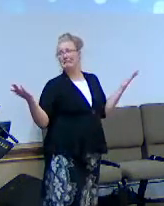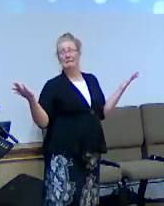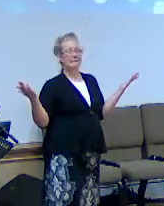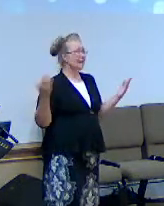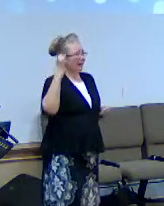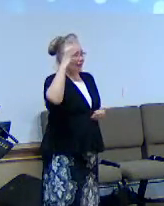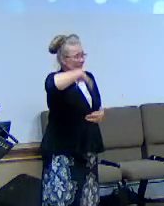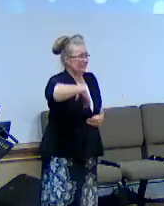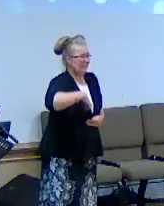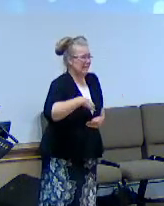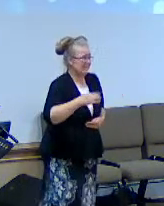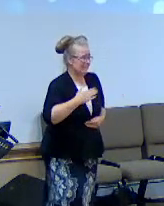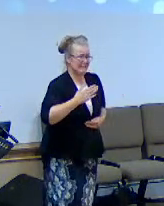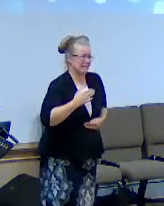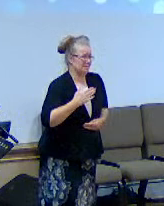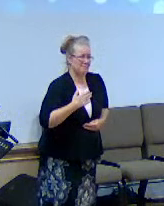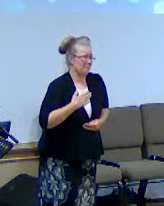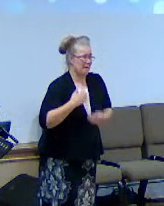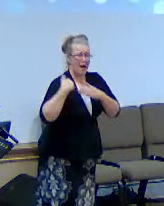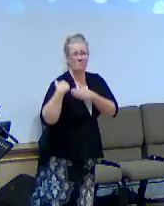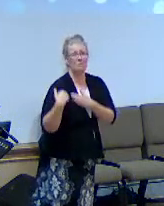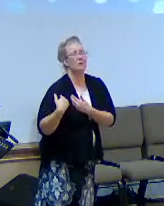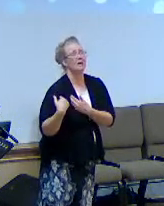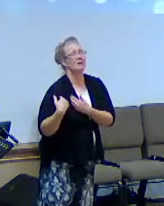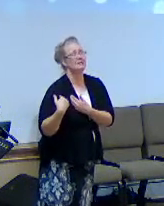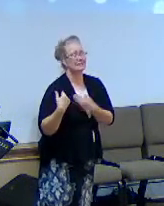I guess this is just my cross to bear.